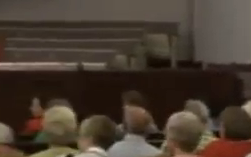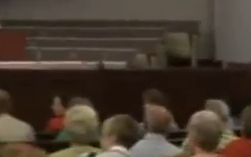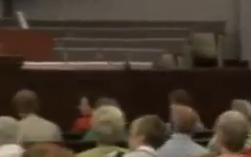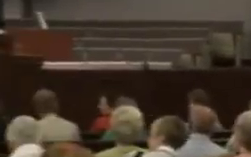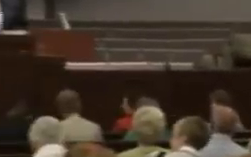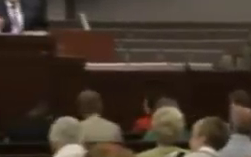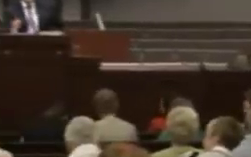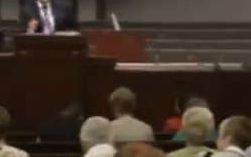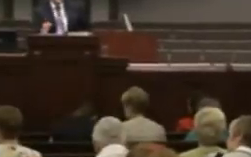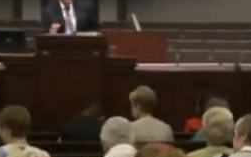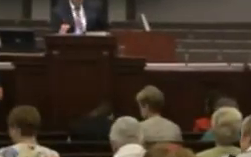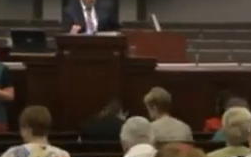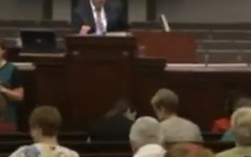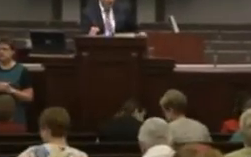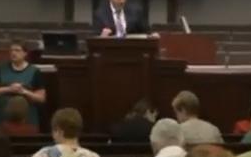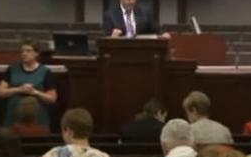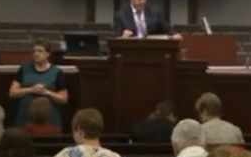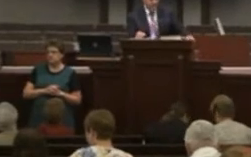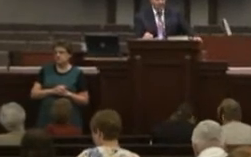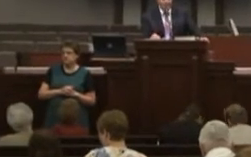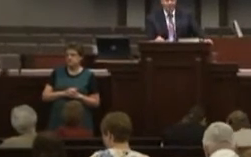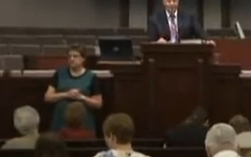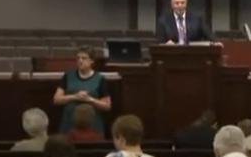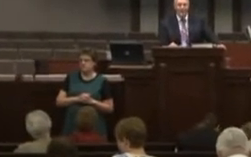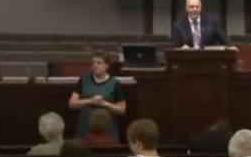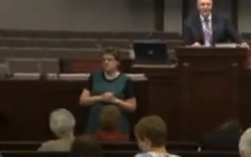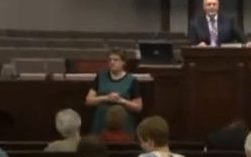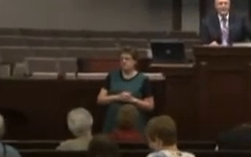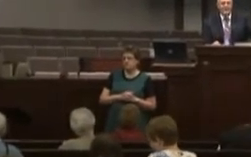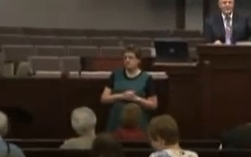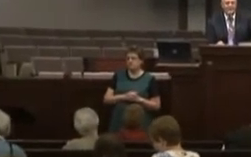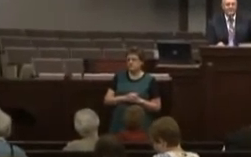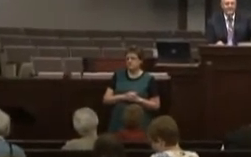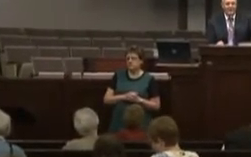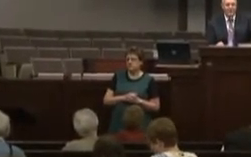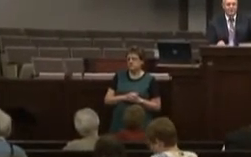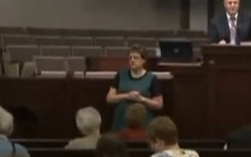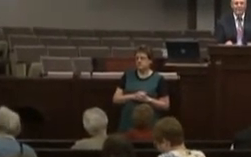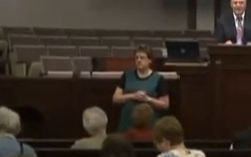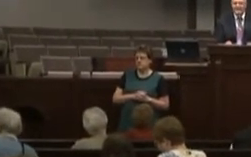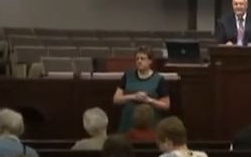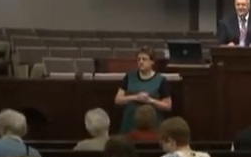I think we'll have another one next year. We